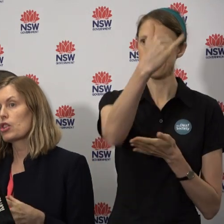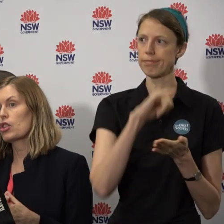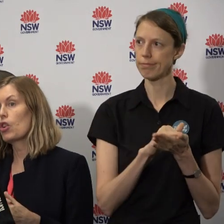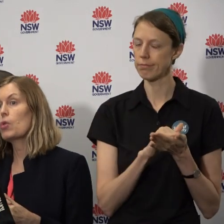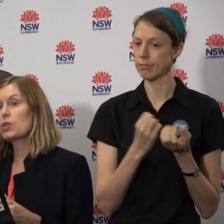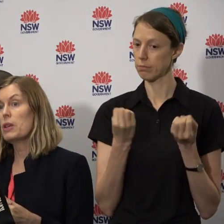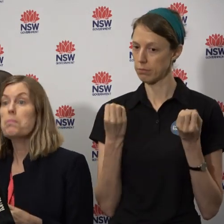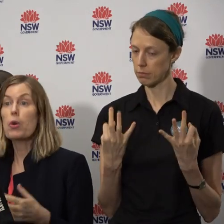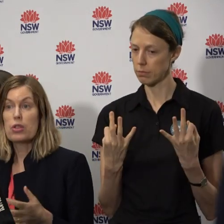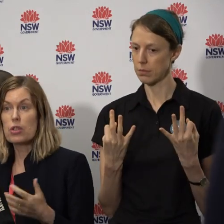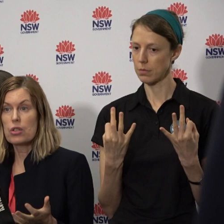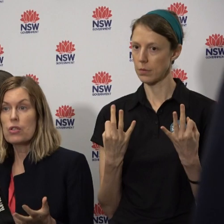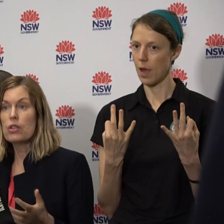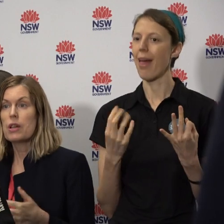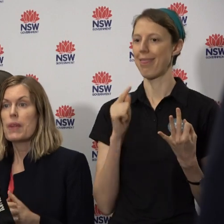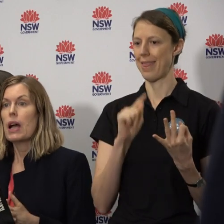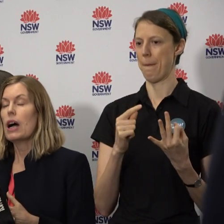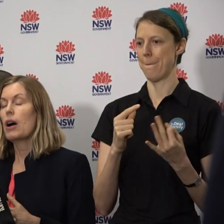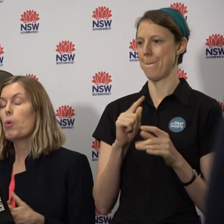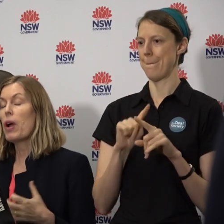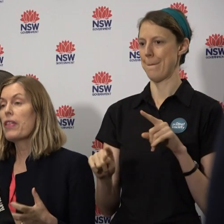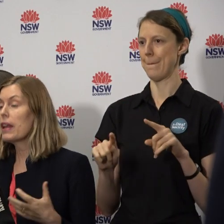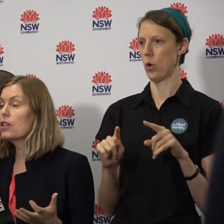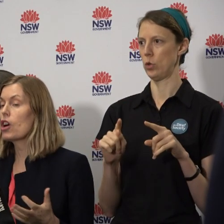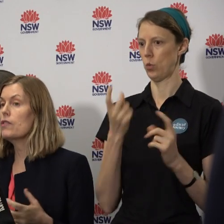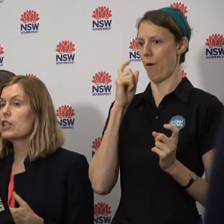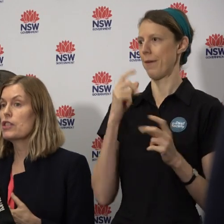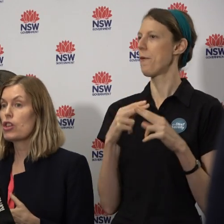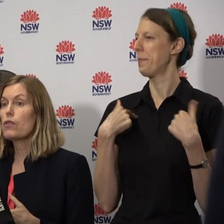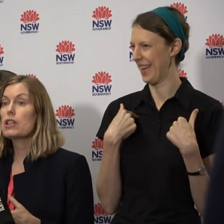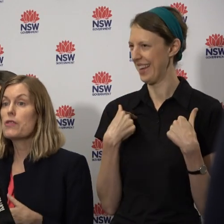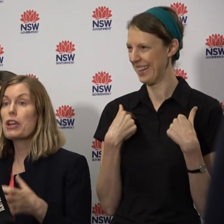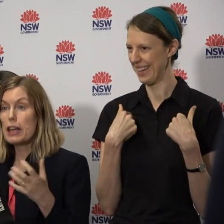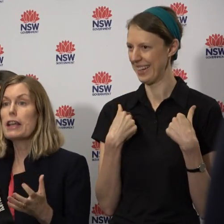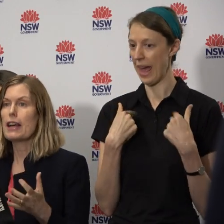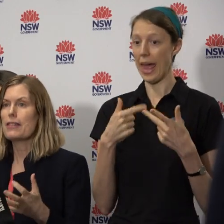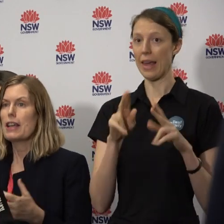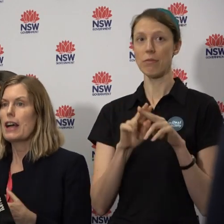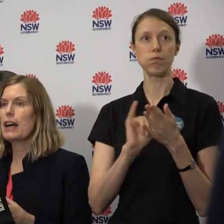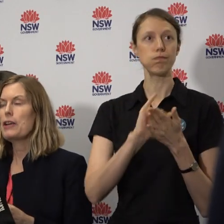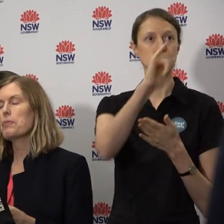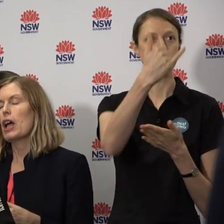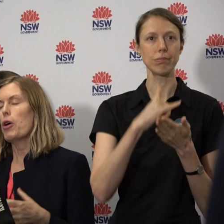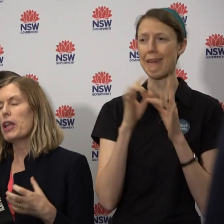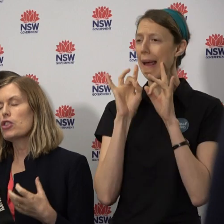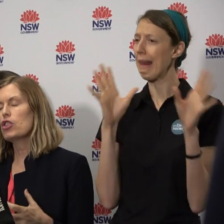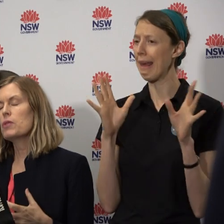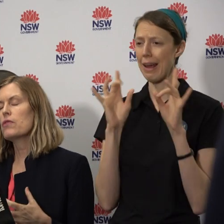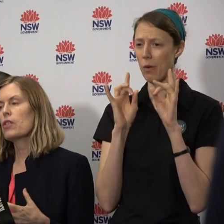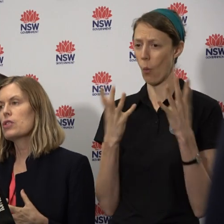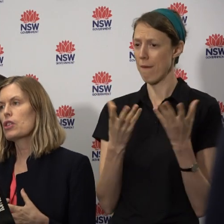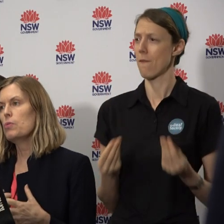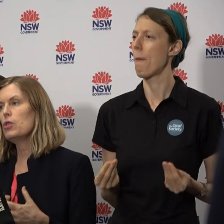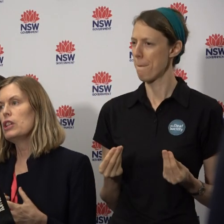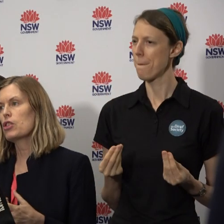that cause me most concern. Where they're linked to overseas travel, it's very clear. In terms